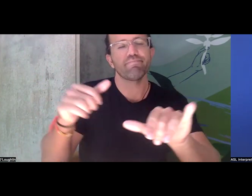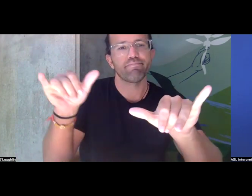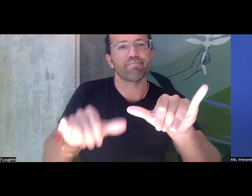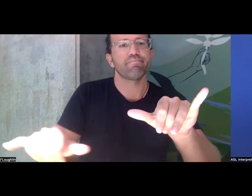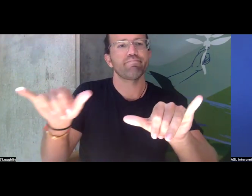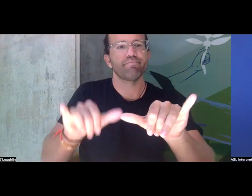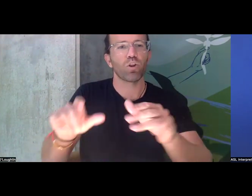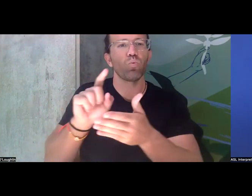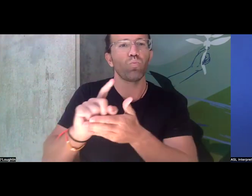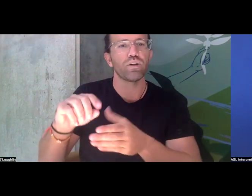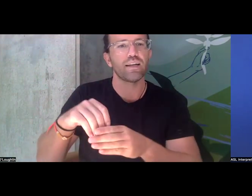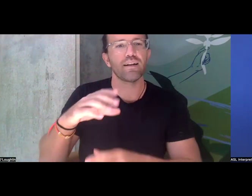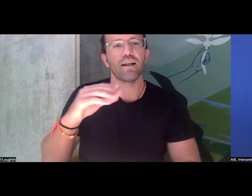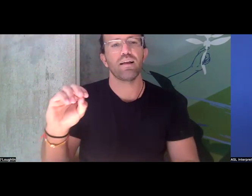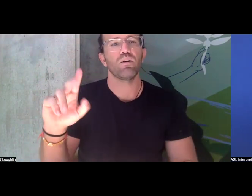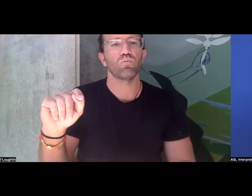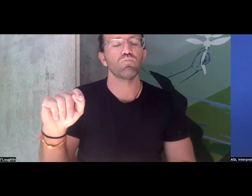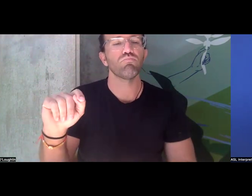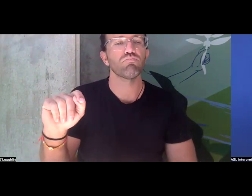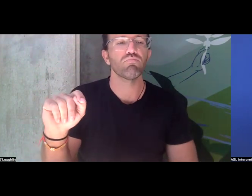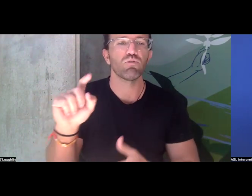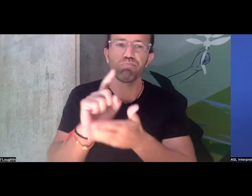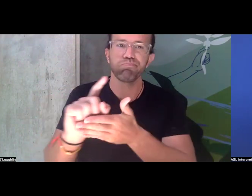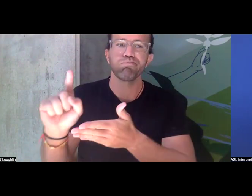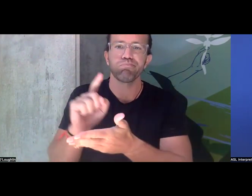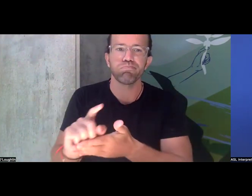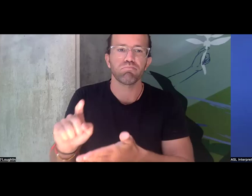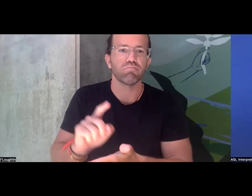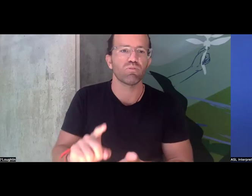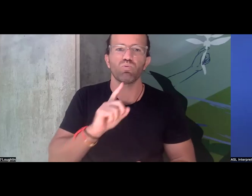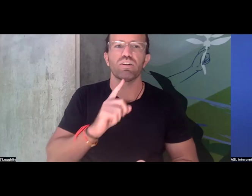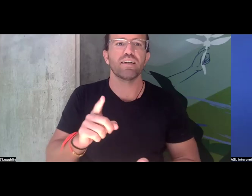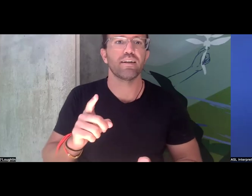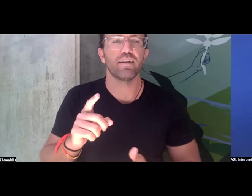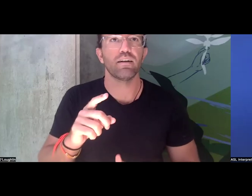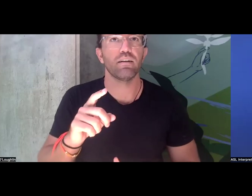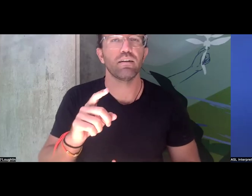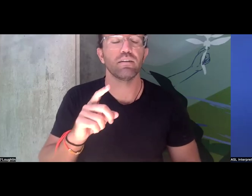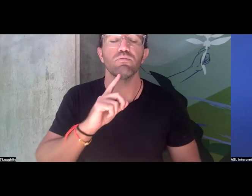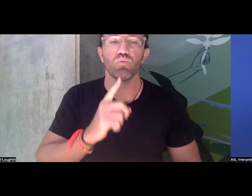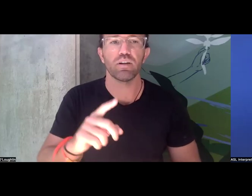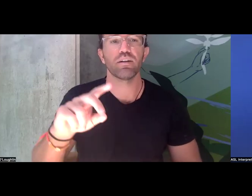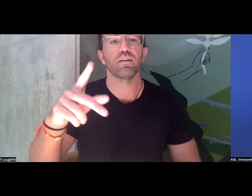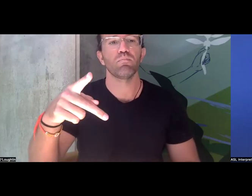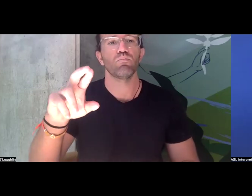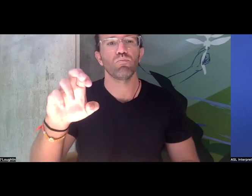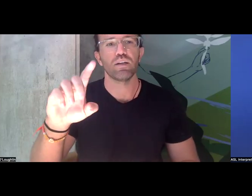going to be setting up the class. It's going to be same week in and out, week by